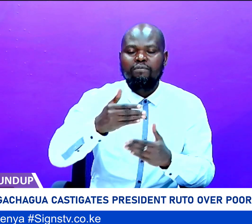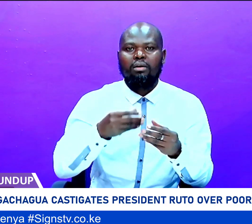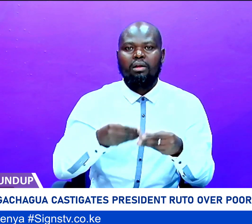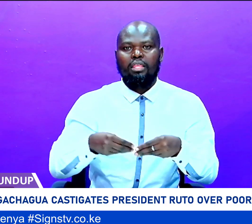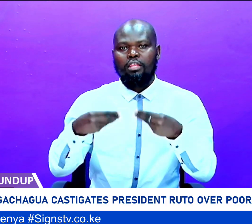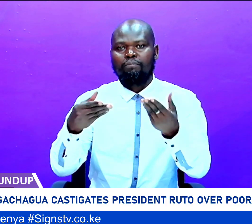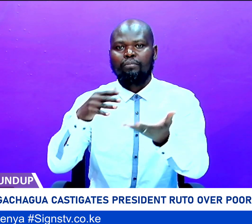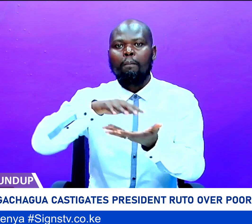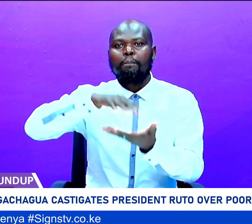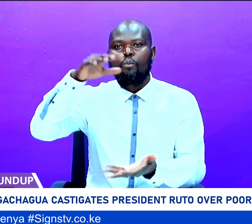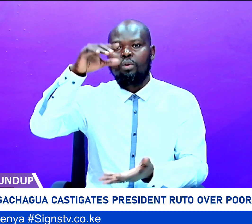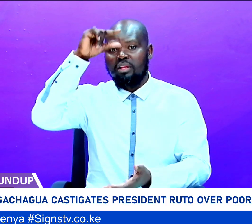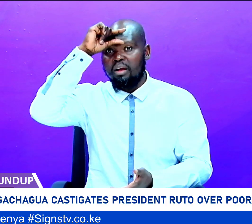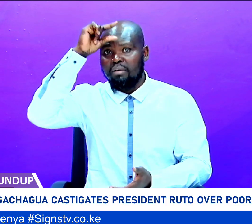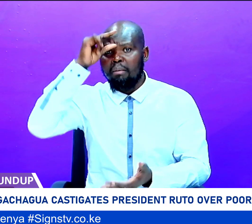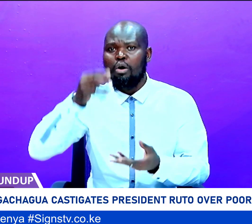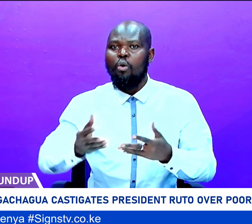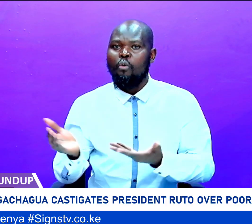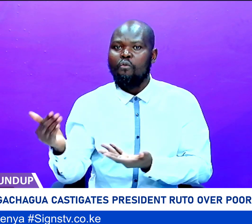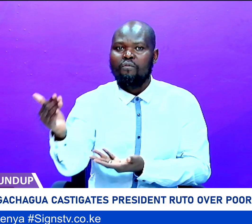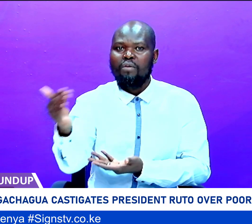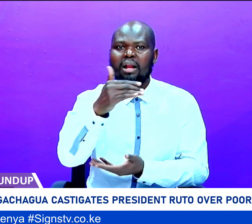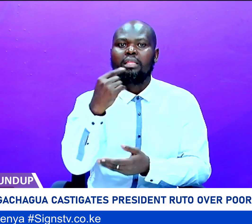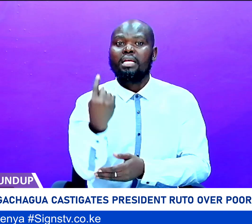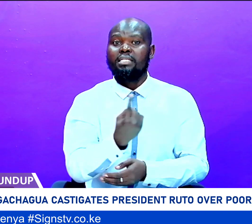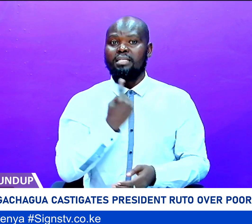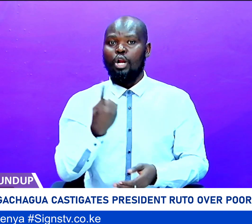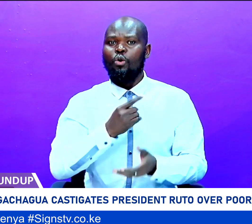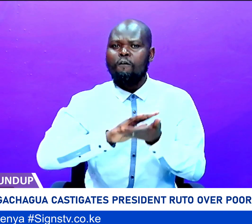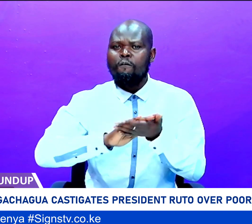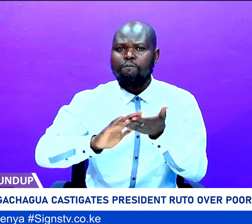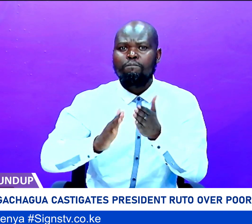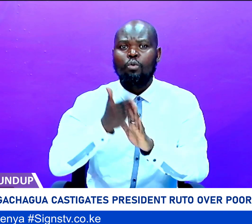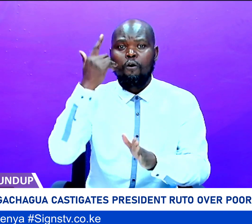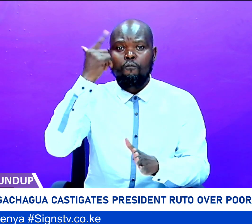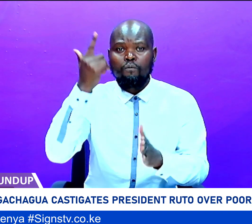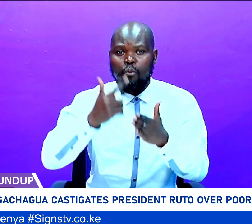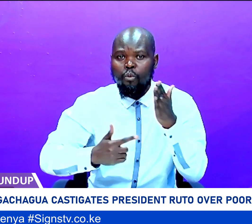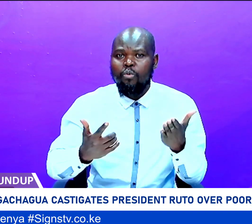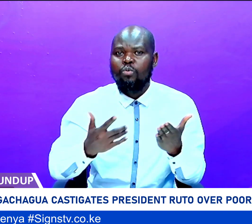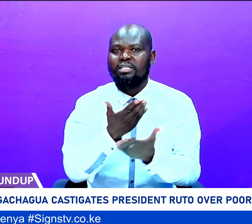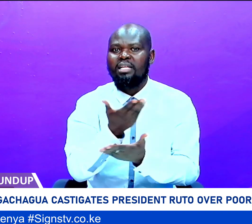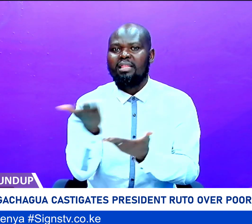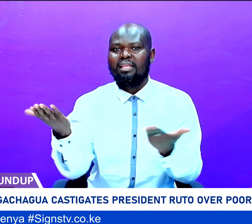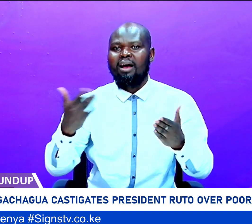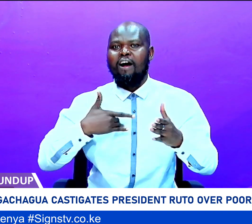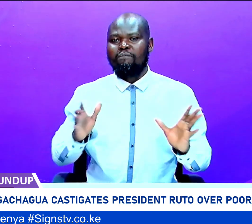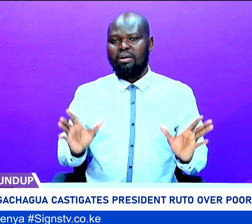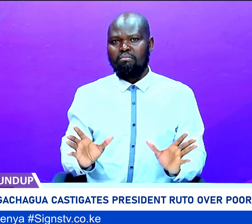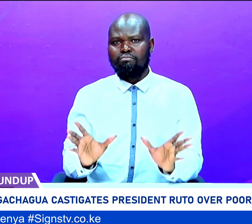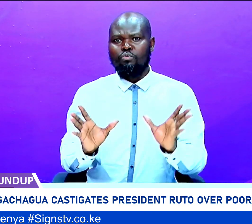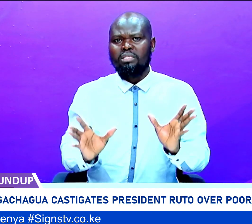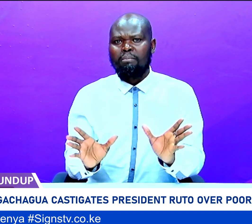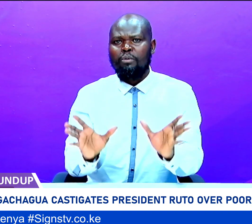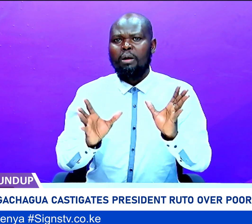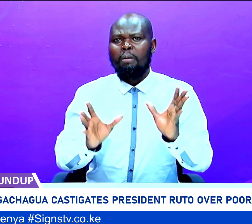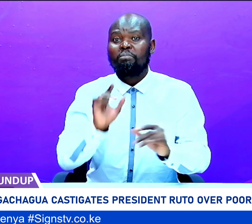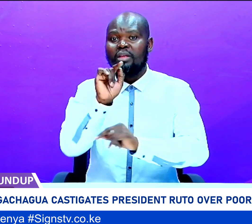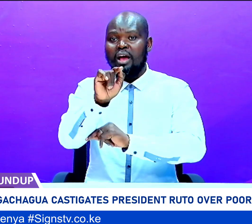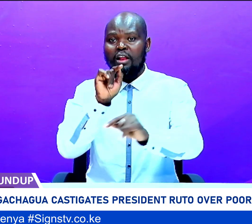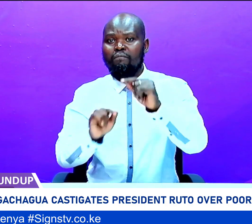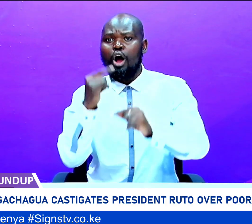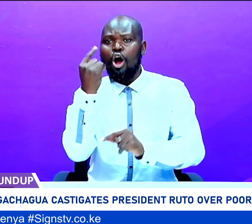Murkomen emphasized that the government is offering a window of forgiveness for cattle rustlers and armed individuals